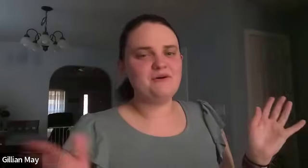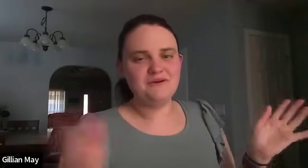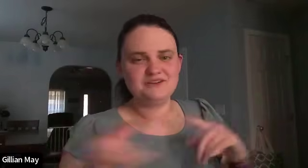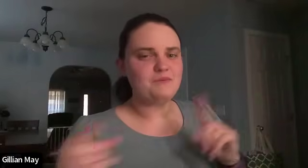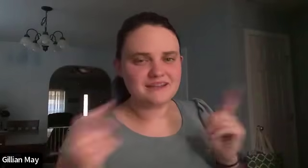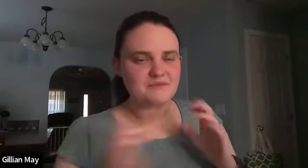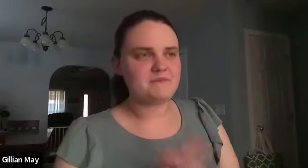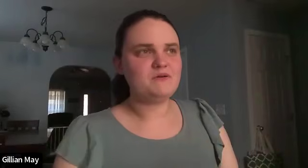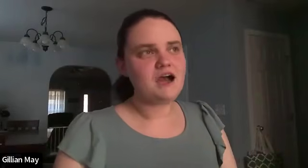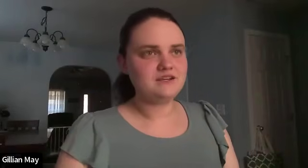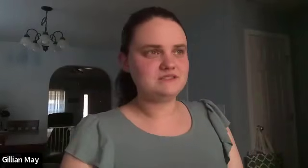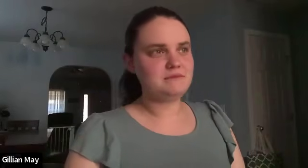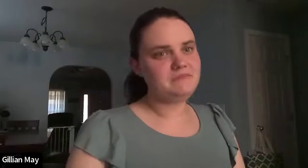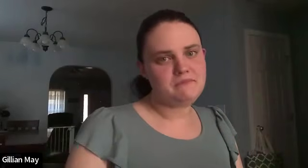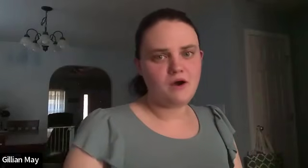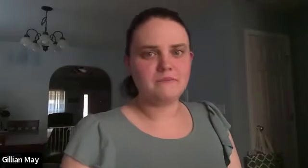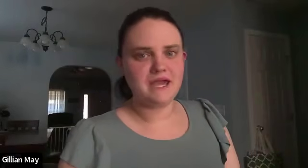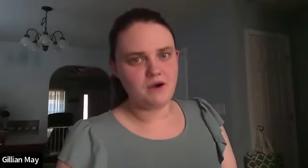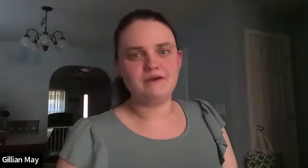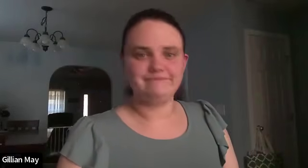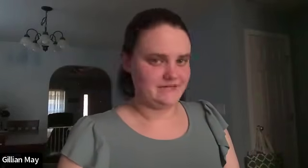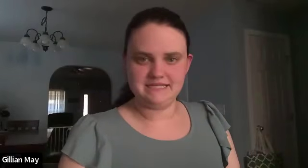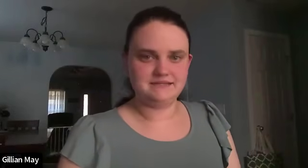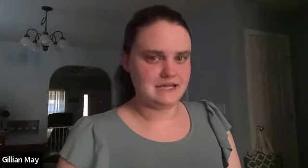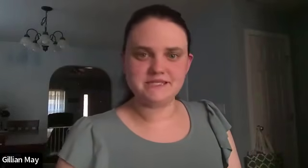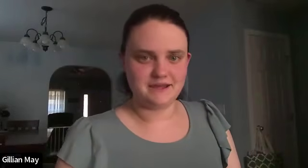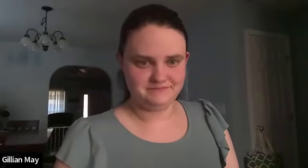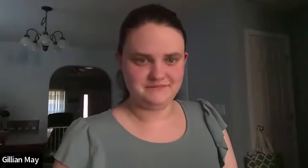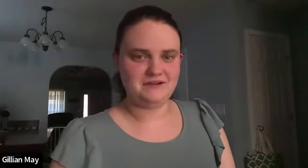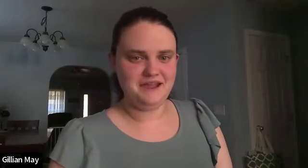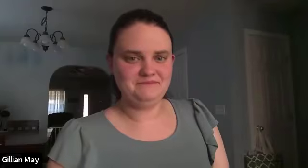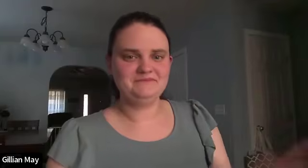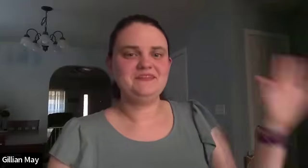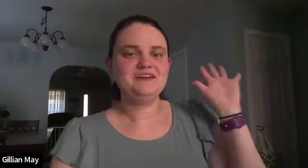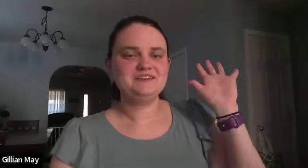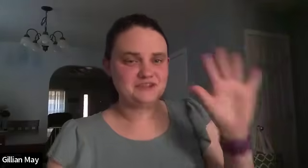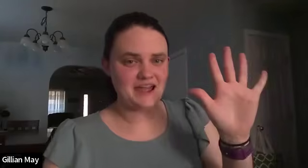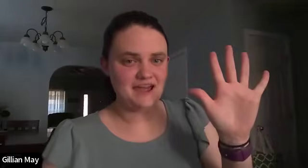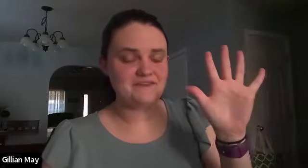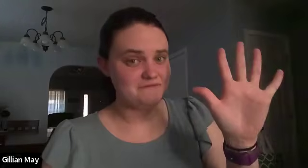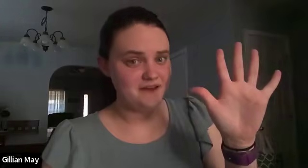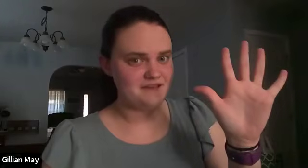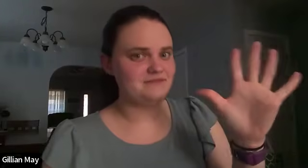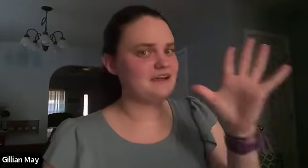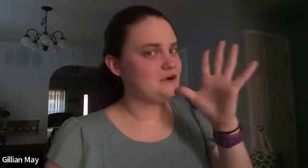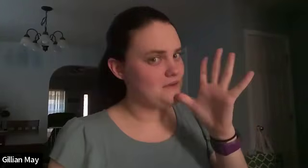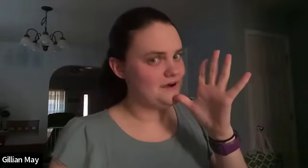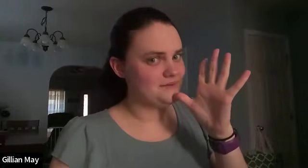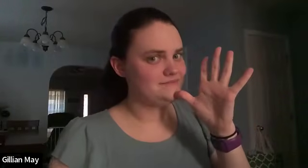So nobody come at me, well, how do you say meemaw, mama? It's the same sign. All right. So you're going to have that 5, like our mom,